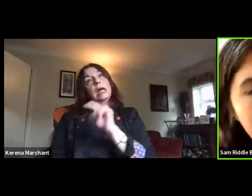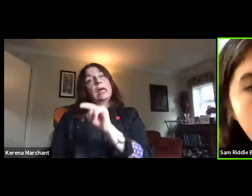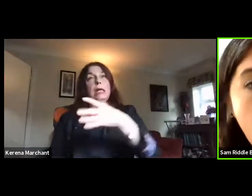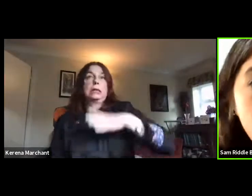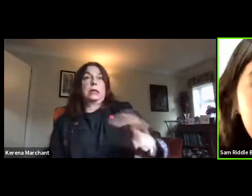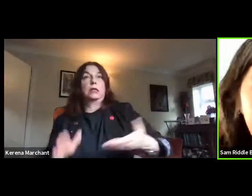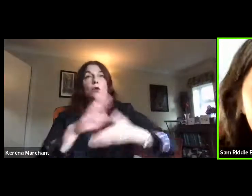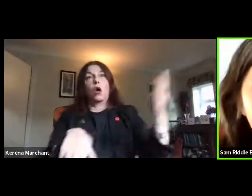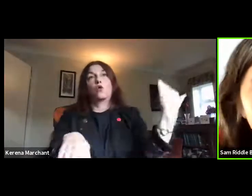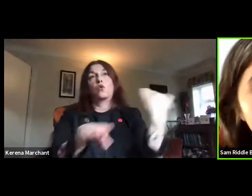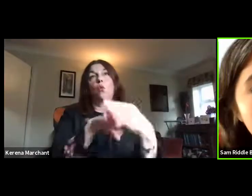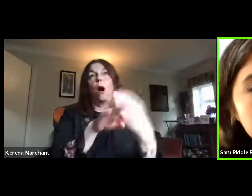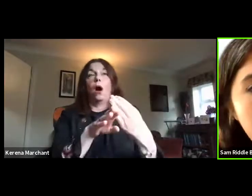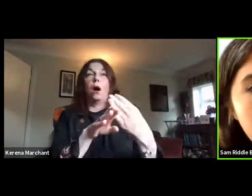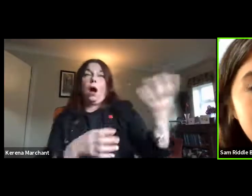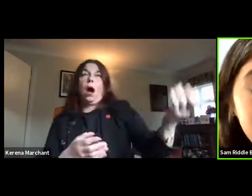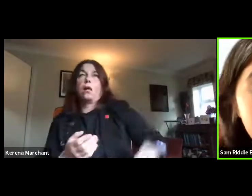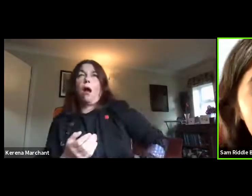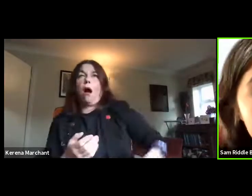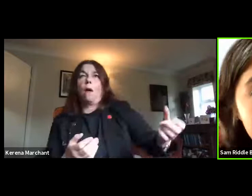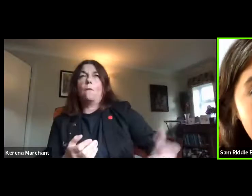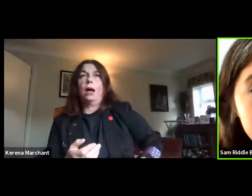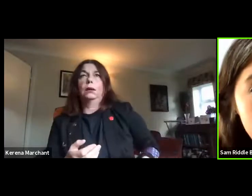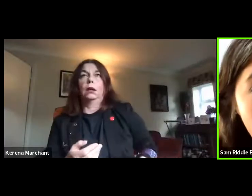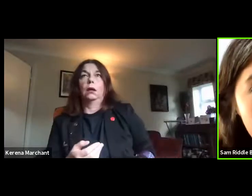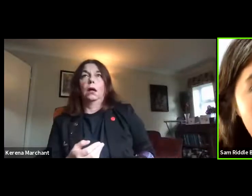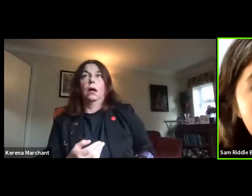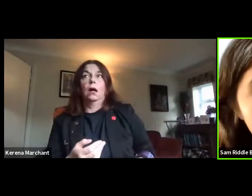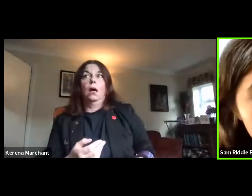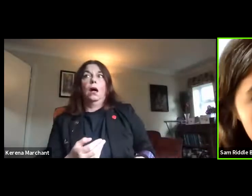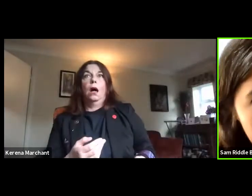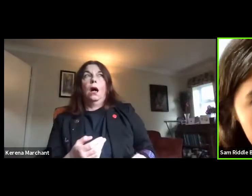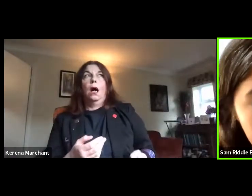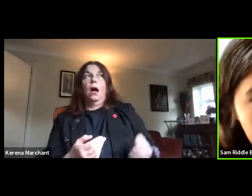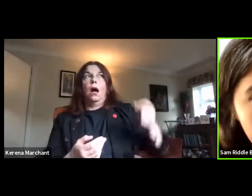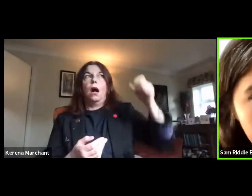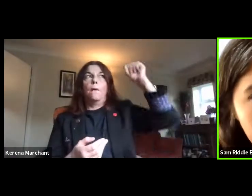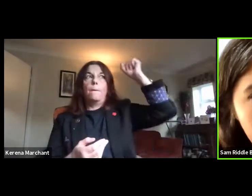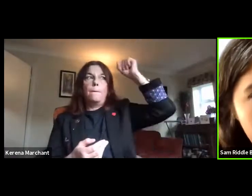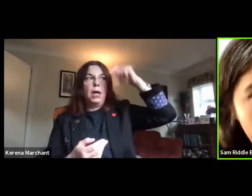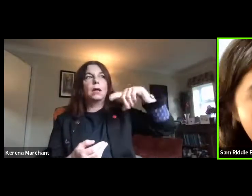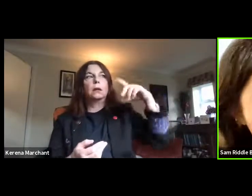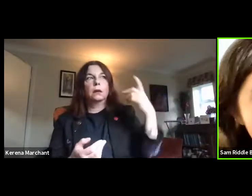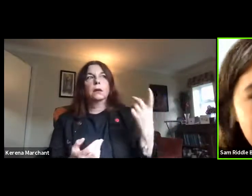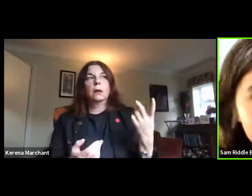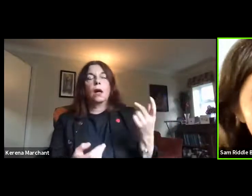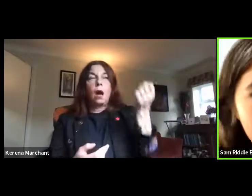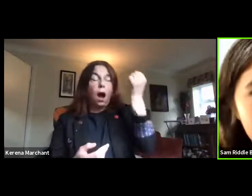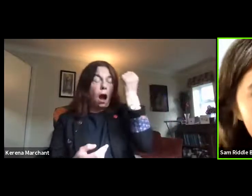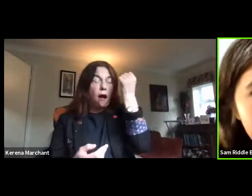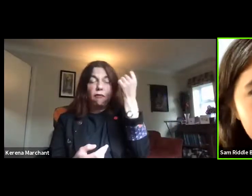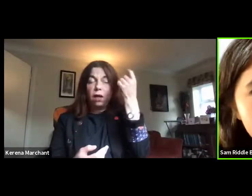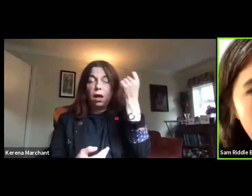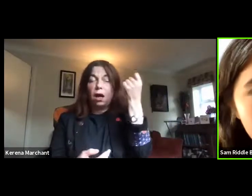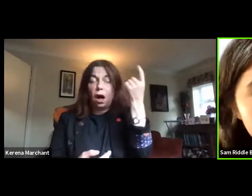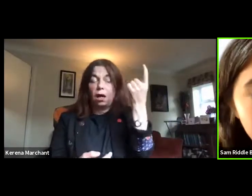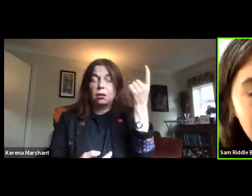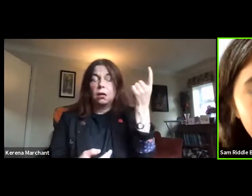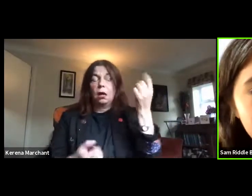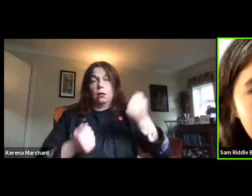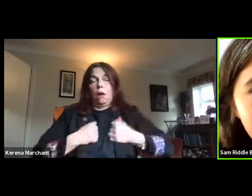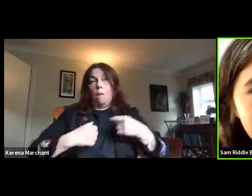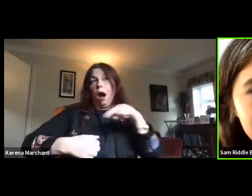explained to me, oh, well, then when he grows up, he'll be able to get a job and earn some money. And that's when the penny